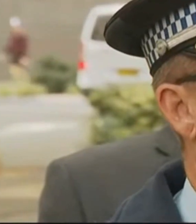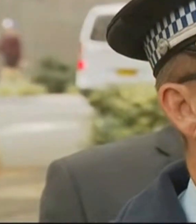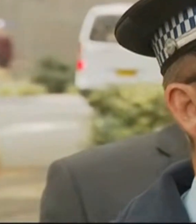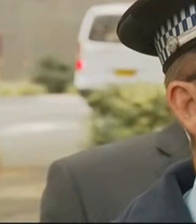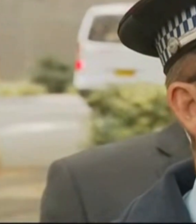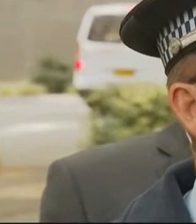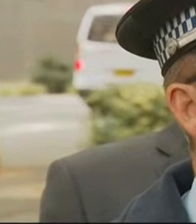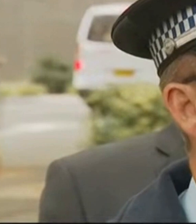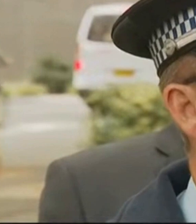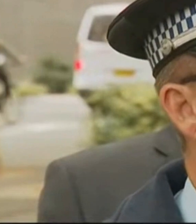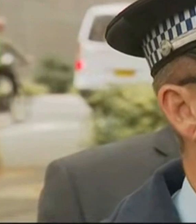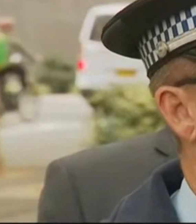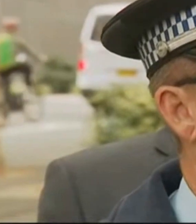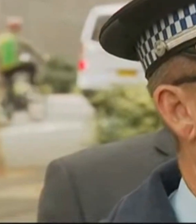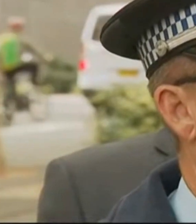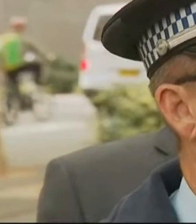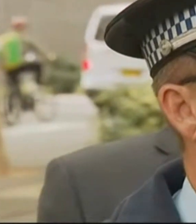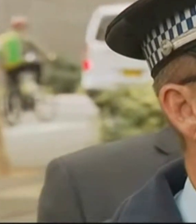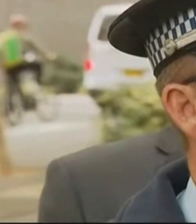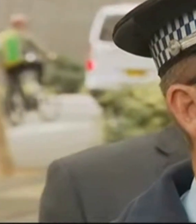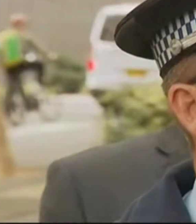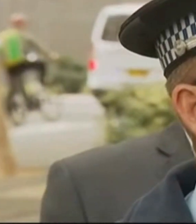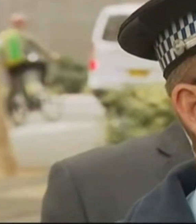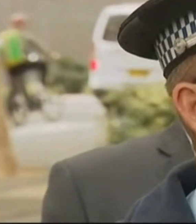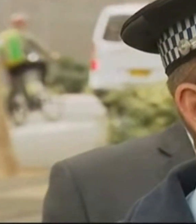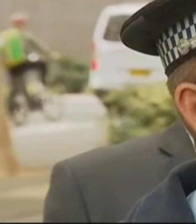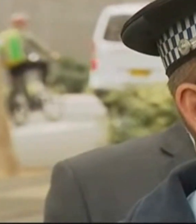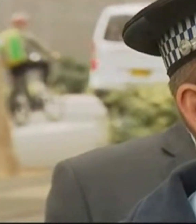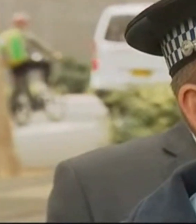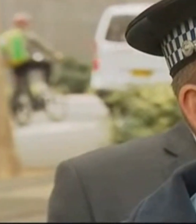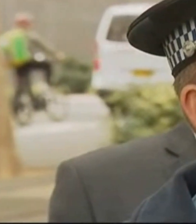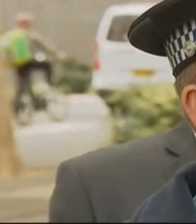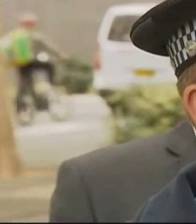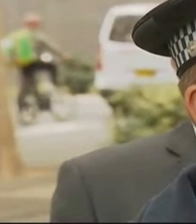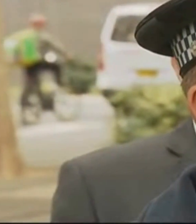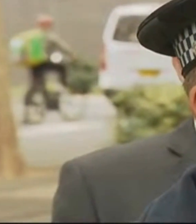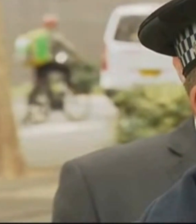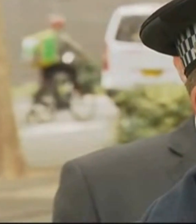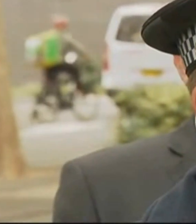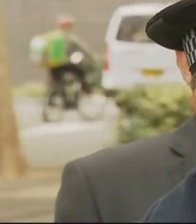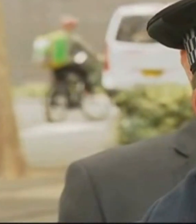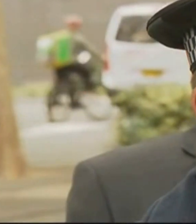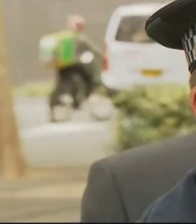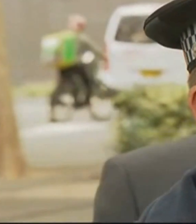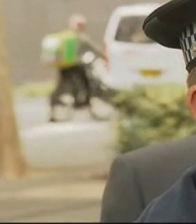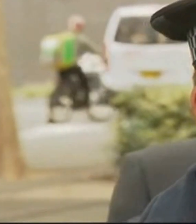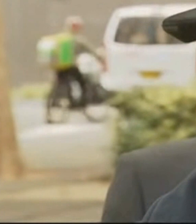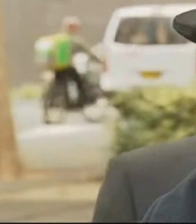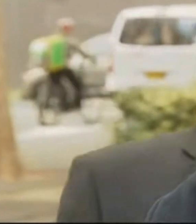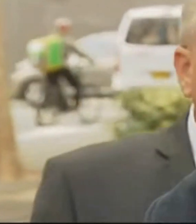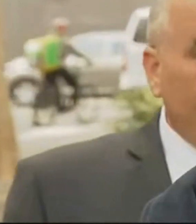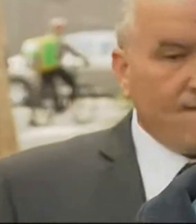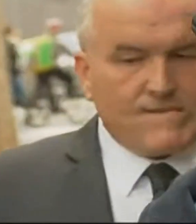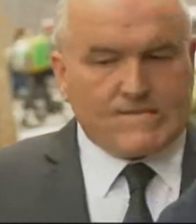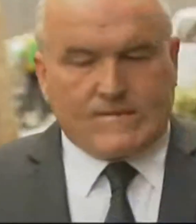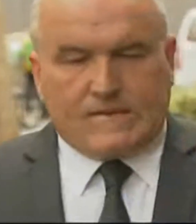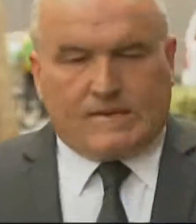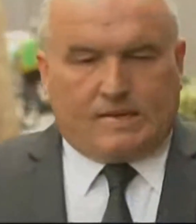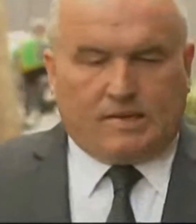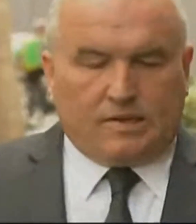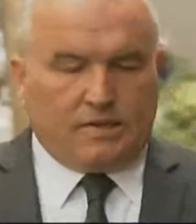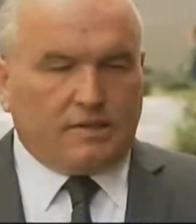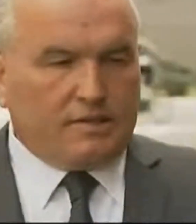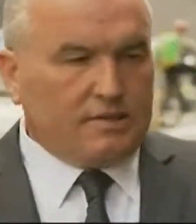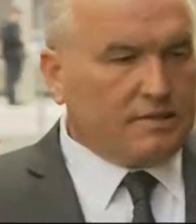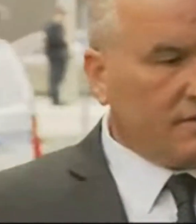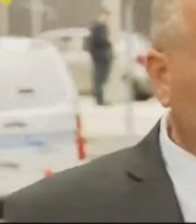premises health and police, but clearly their workforce is not able to work. Minister, the Golden Sheep Hotel